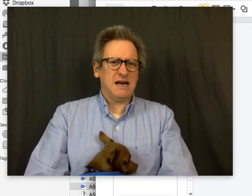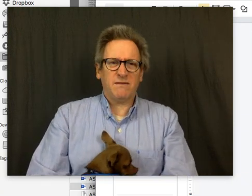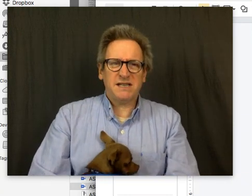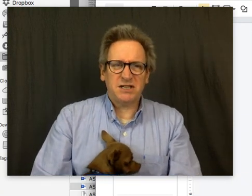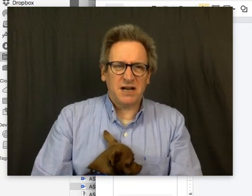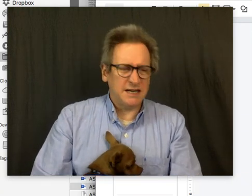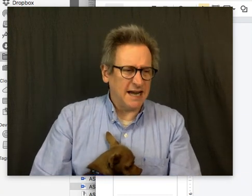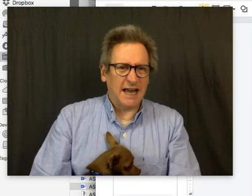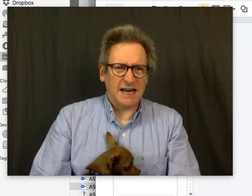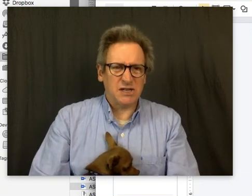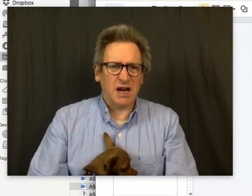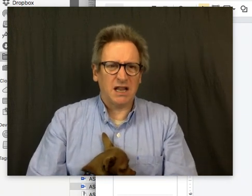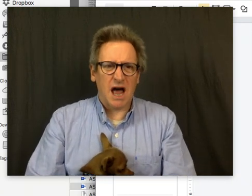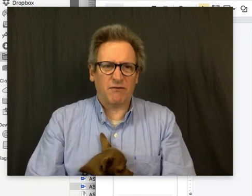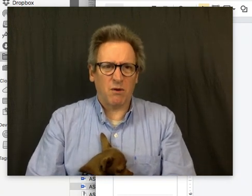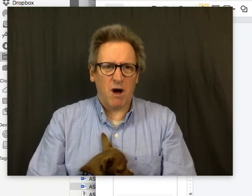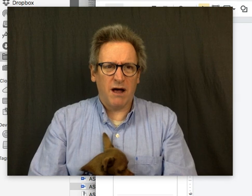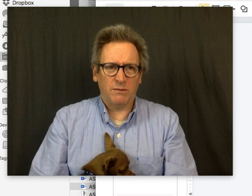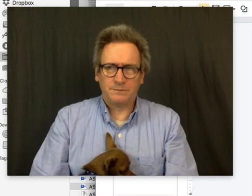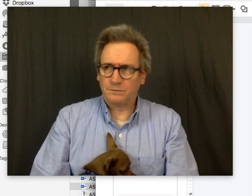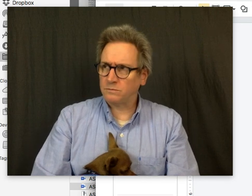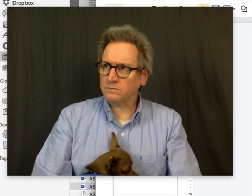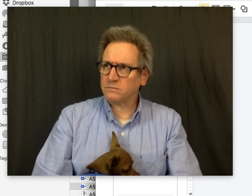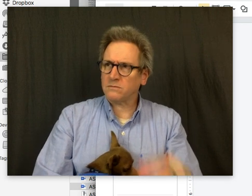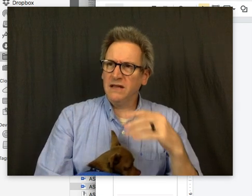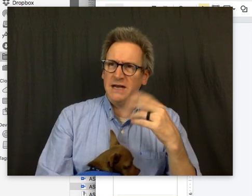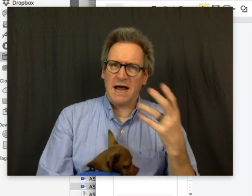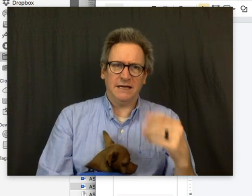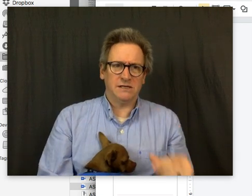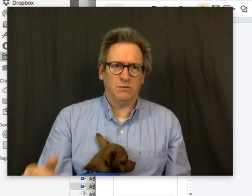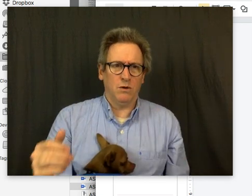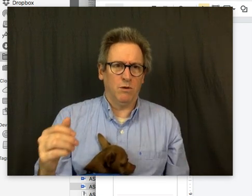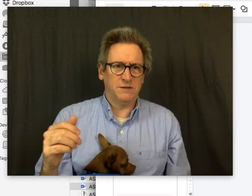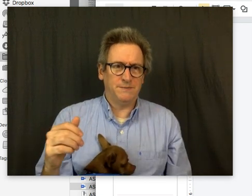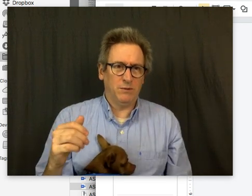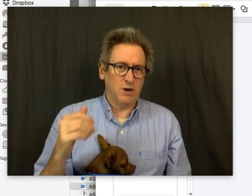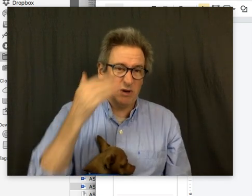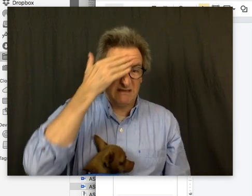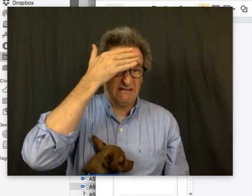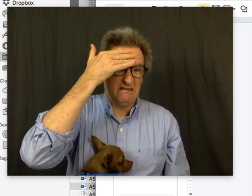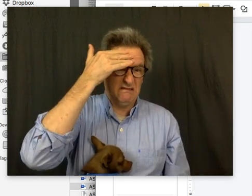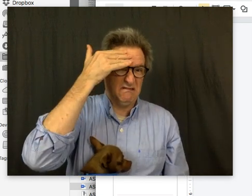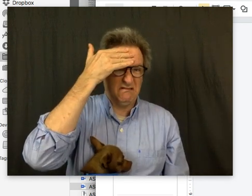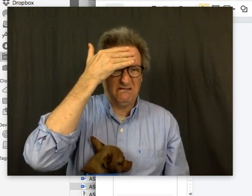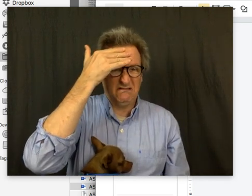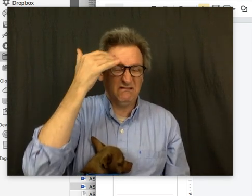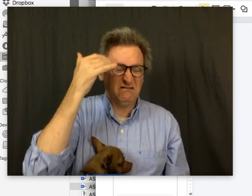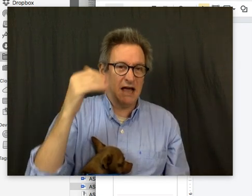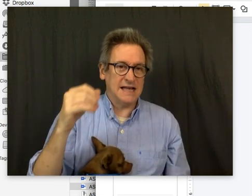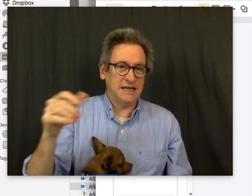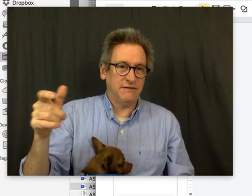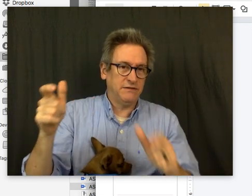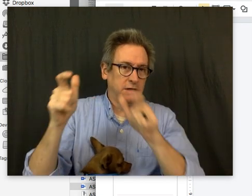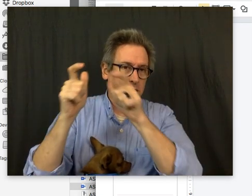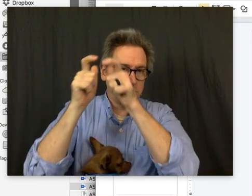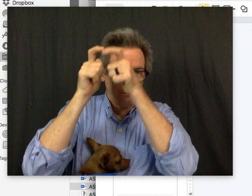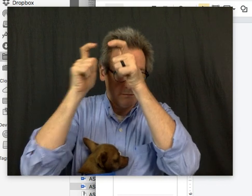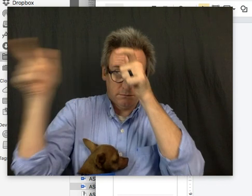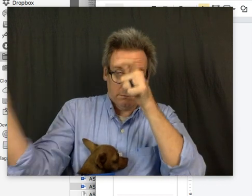in conversation in a decade. I saw it a lot for a while in the 90s, was people would go, ooh, as